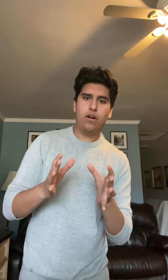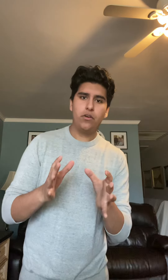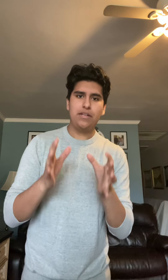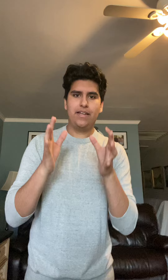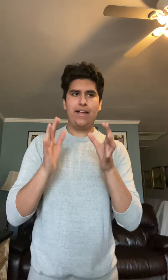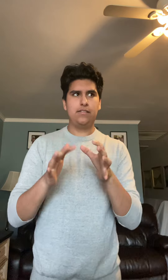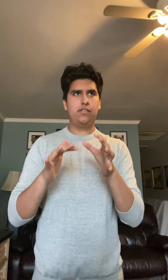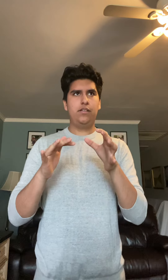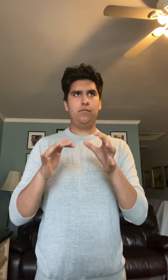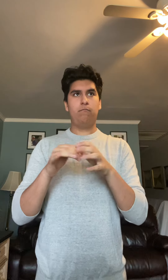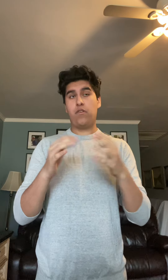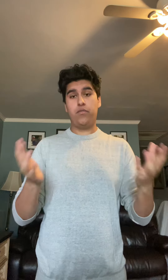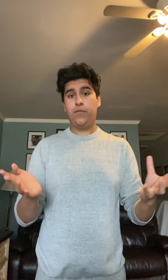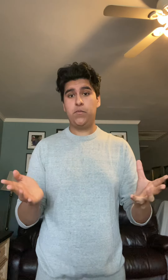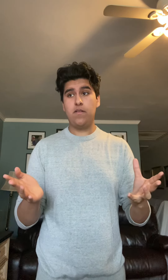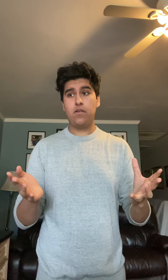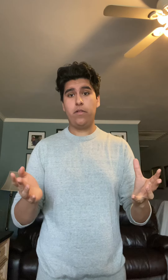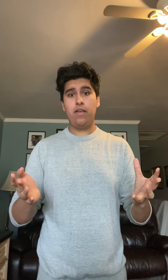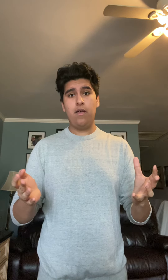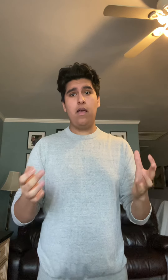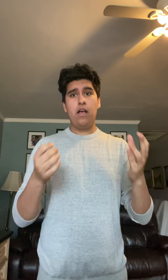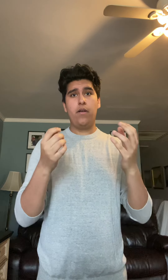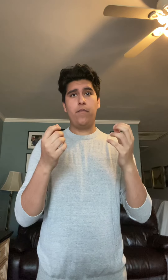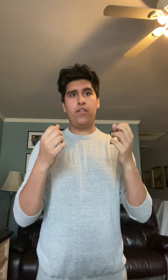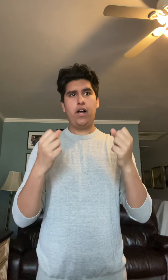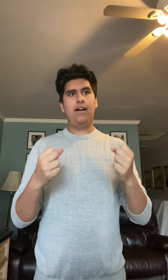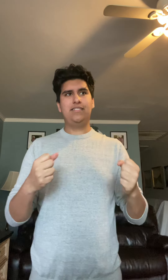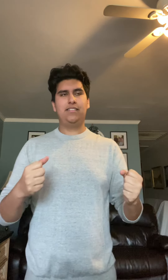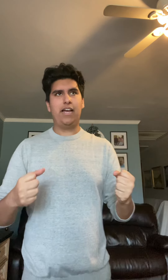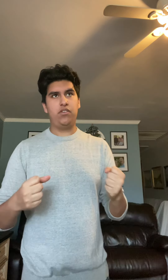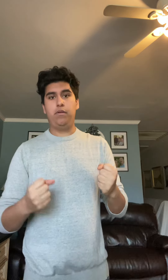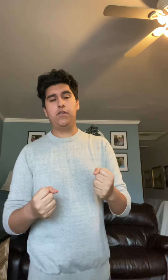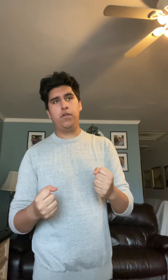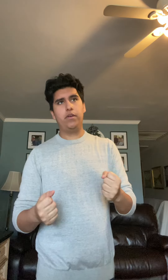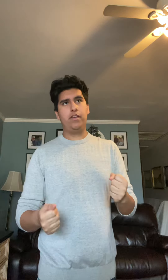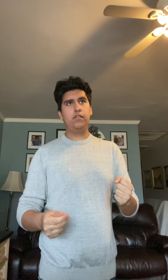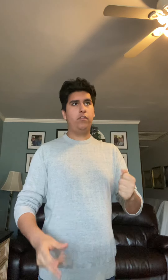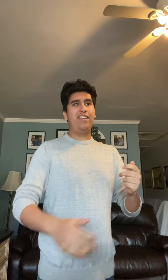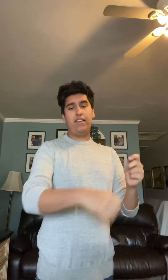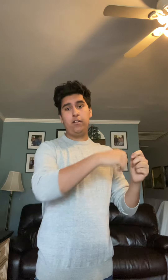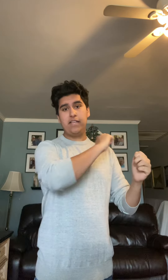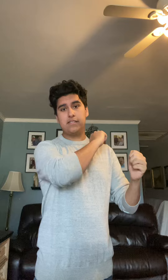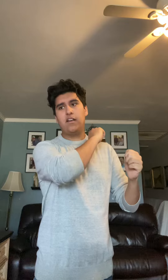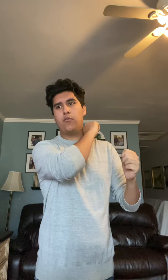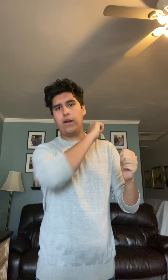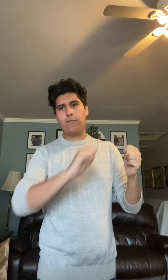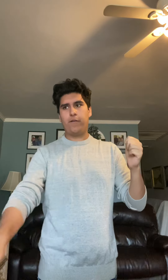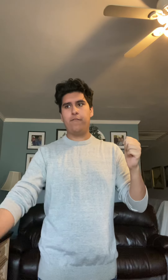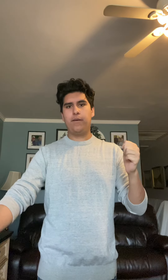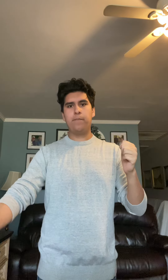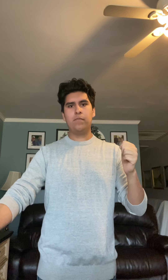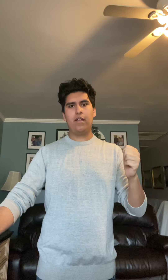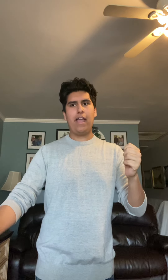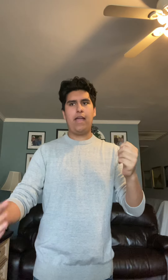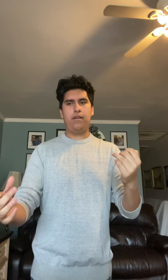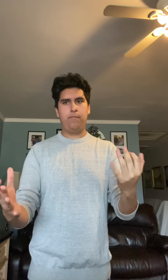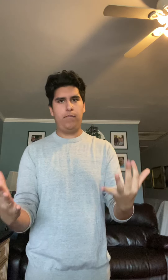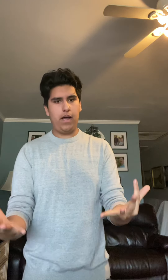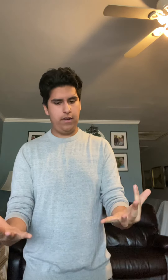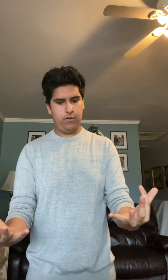wrongdoings against the universe. Basically, the gods decide to punish Loki, so they kill his son right in front of him and bind Loki